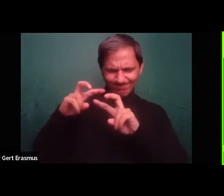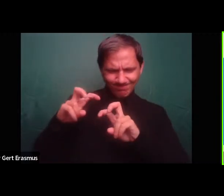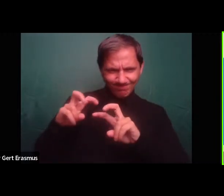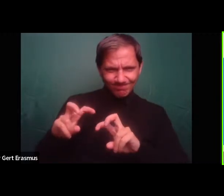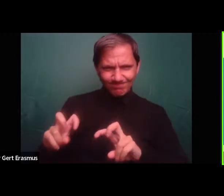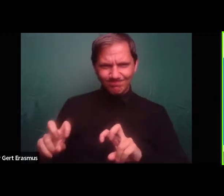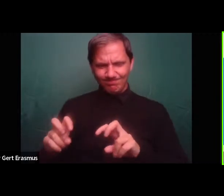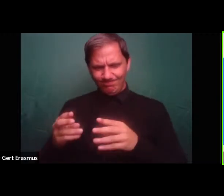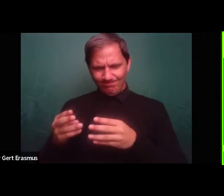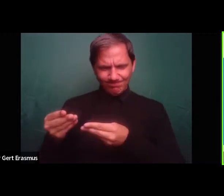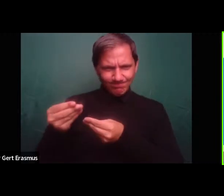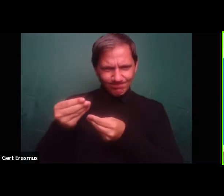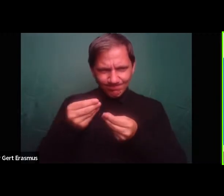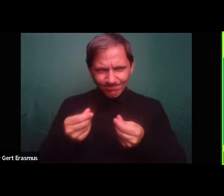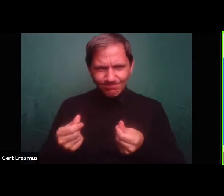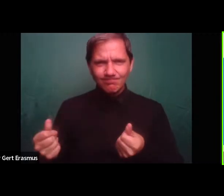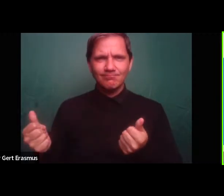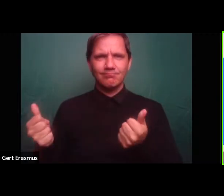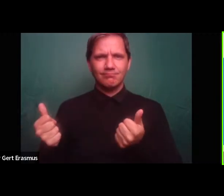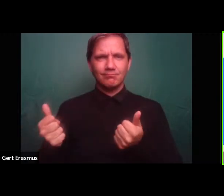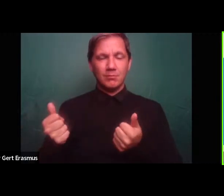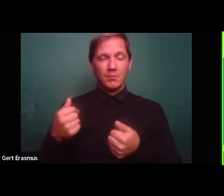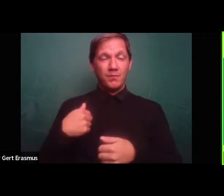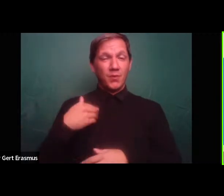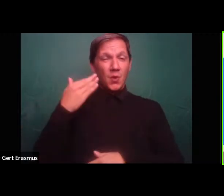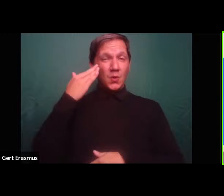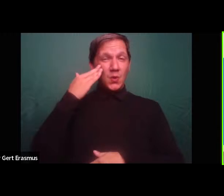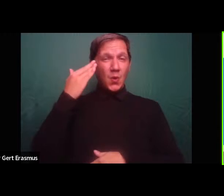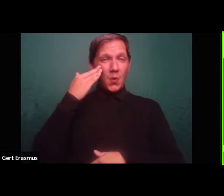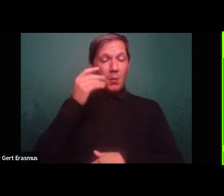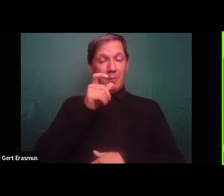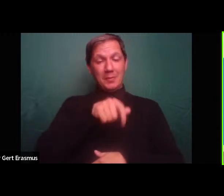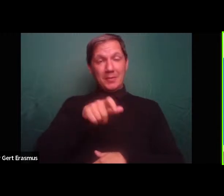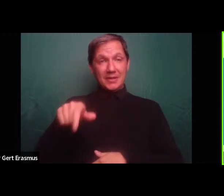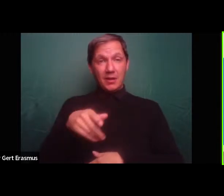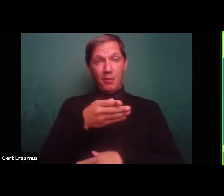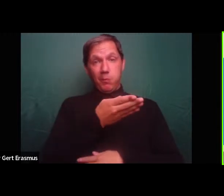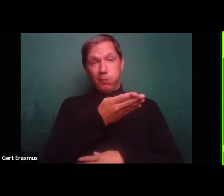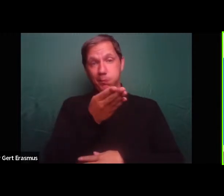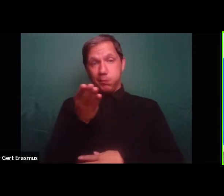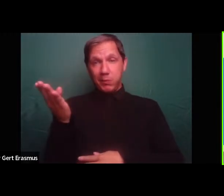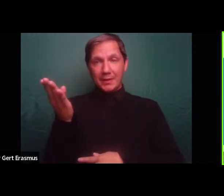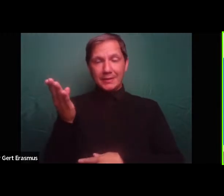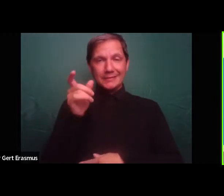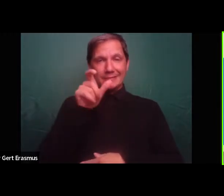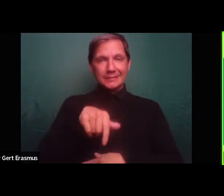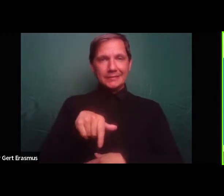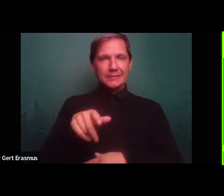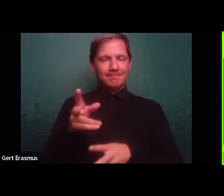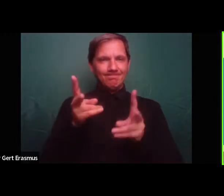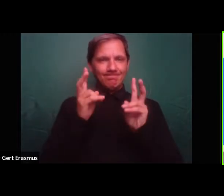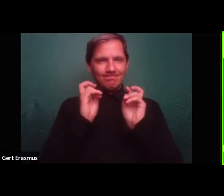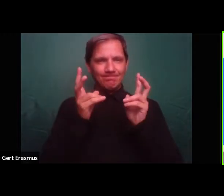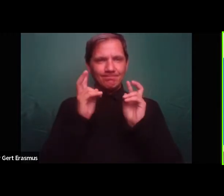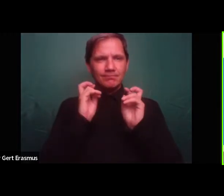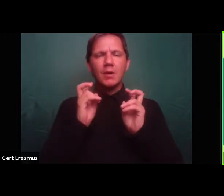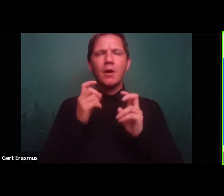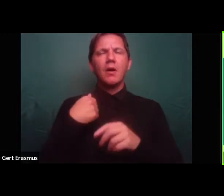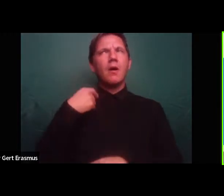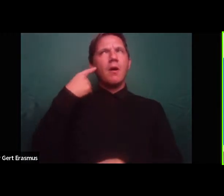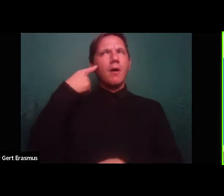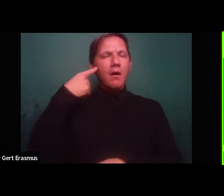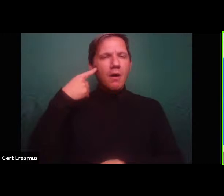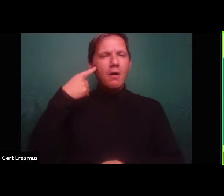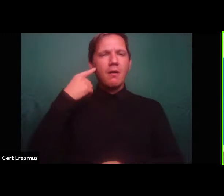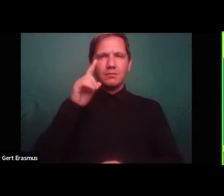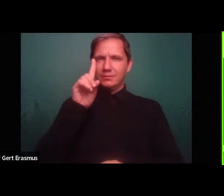the persons online are starting to develop some questions, comments